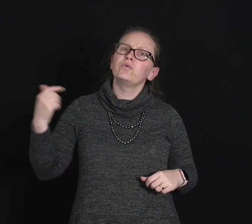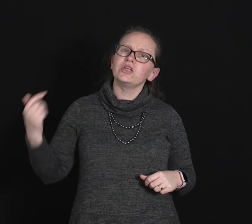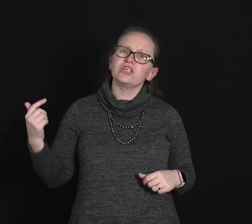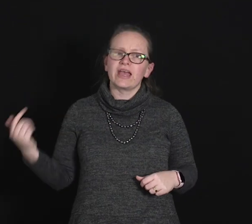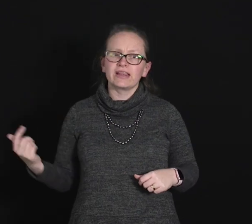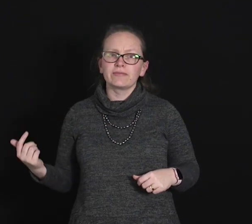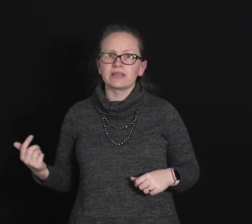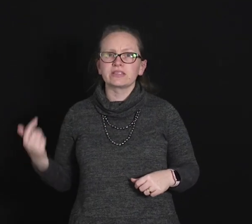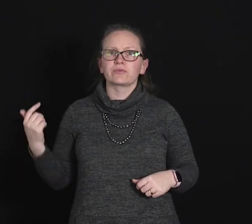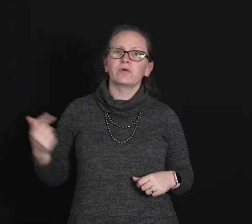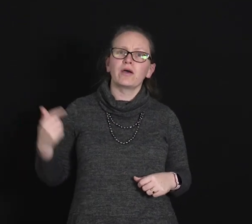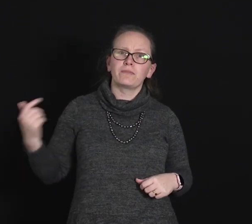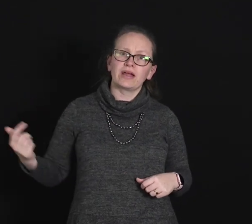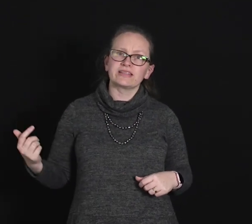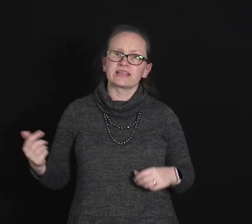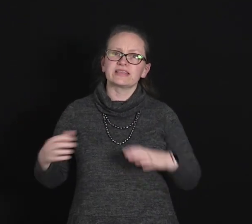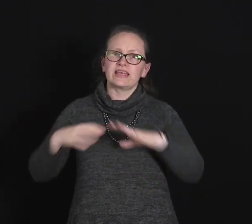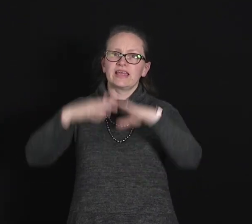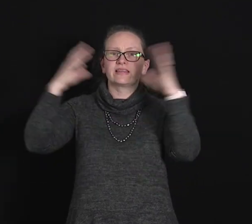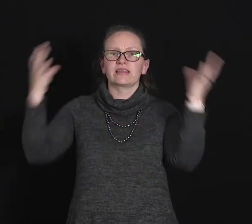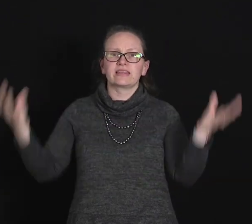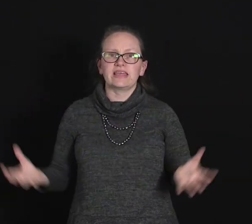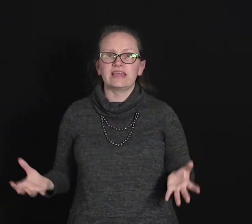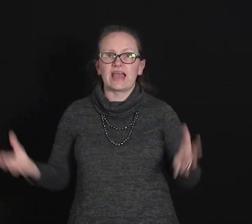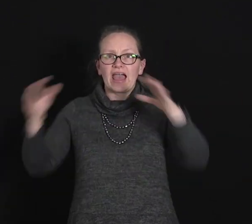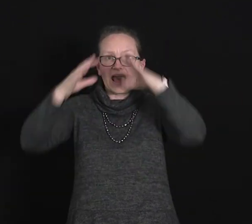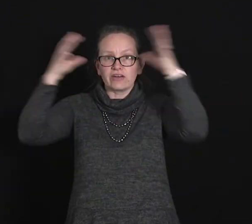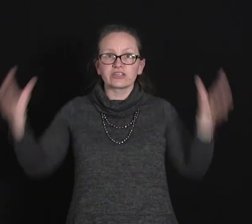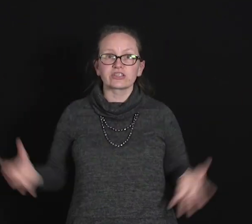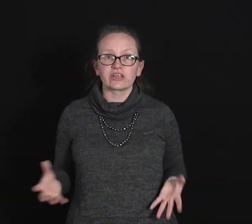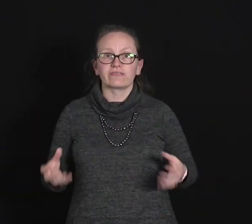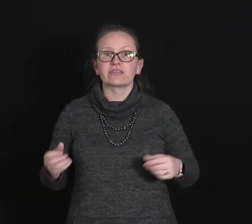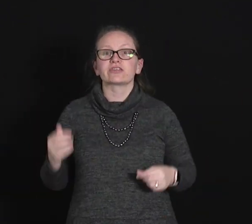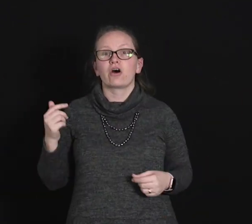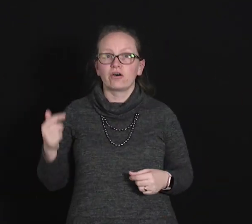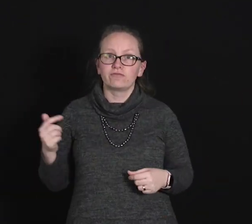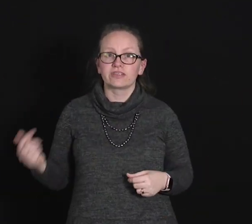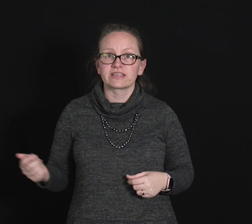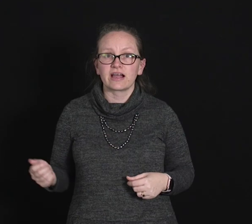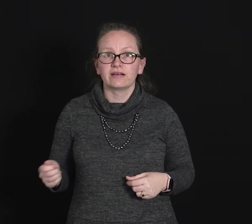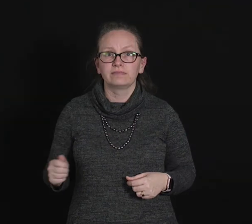which elements were present in the outer surface of the star.